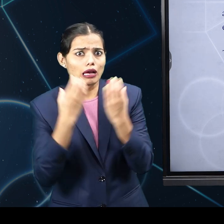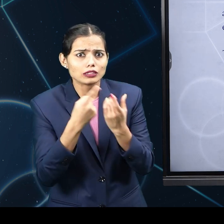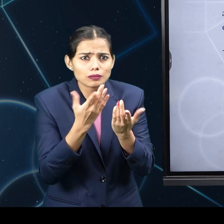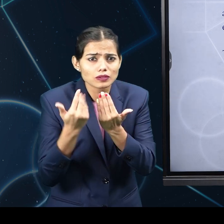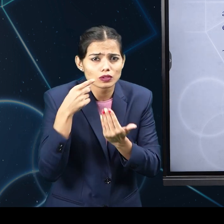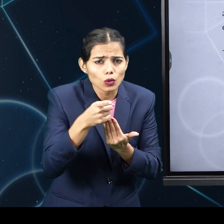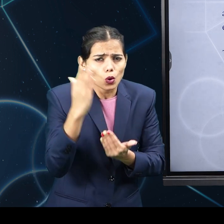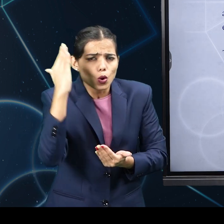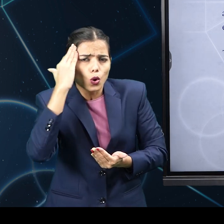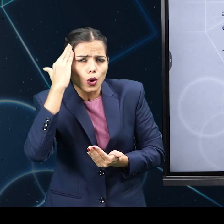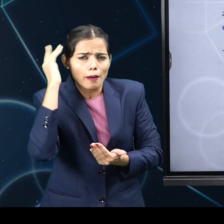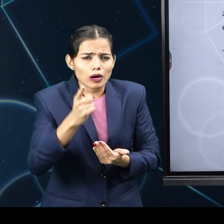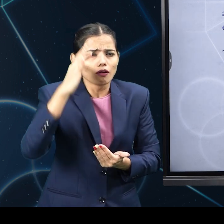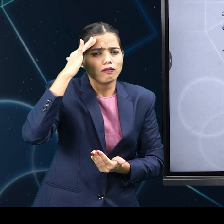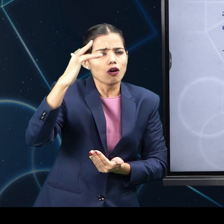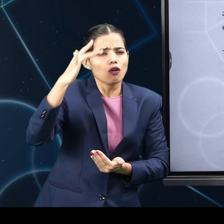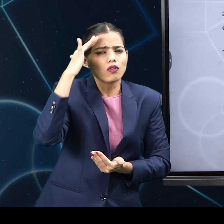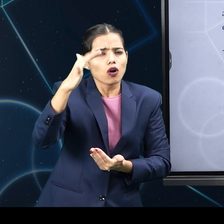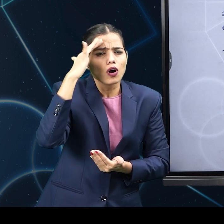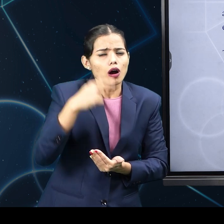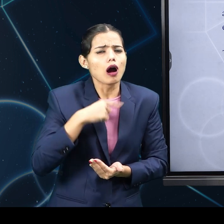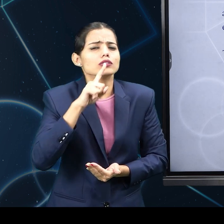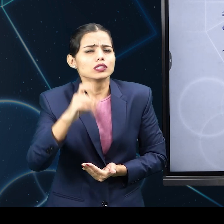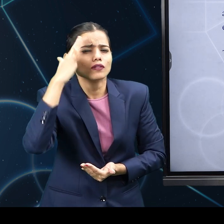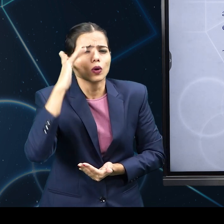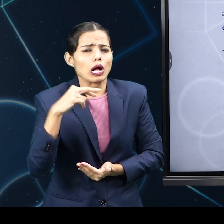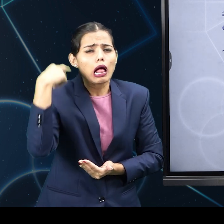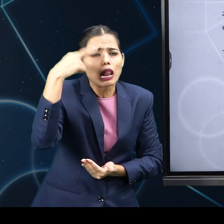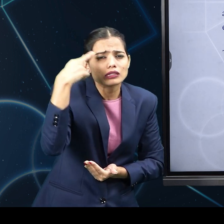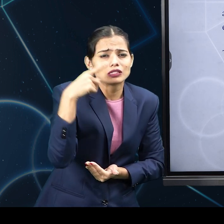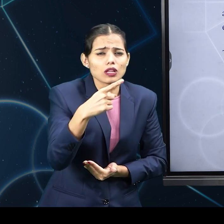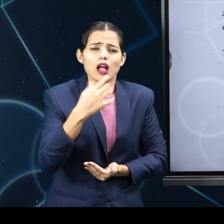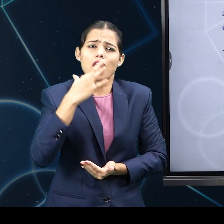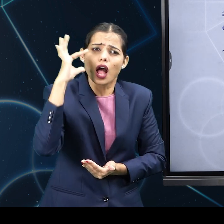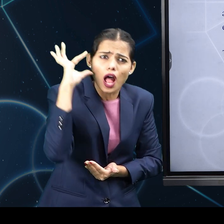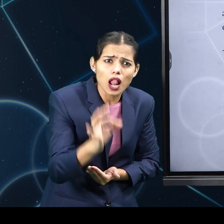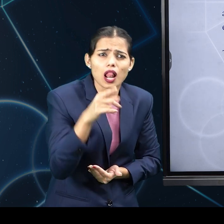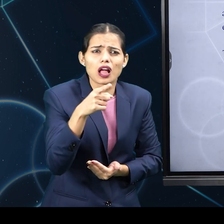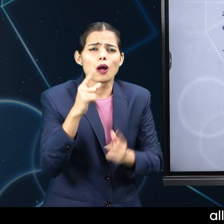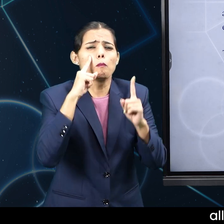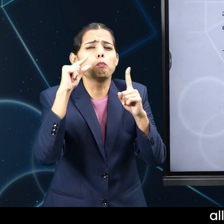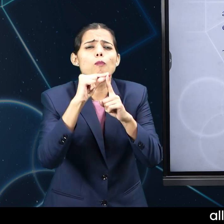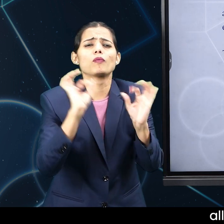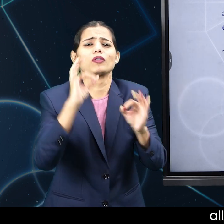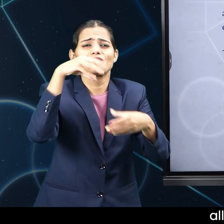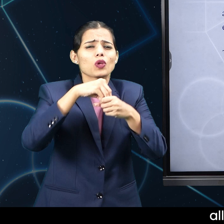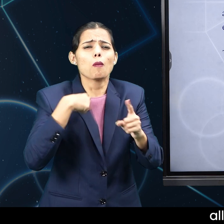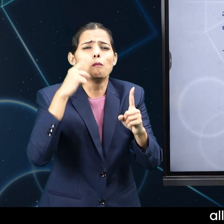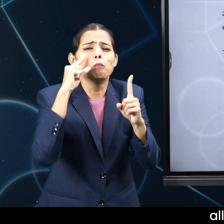Classical probability is also known as the theoretical approach, which assumes that all outcomes in a sample